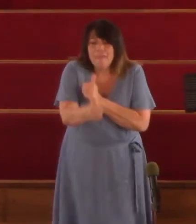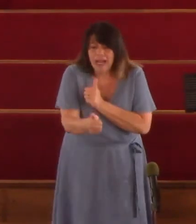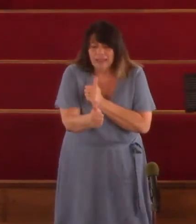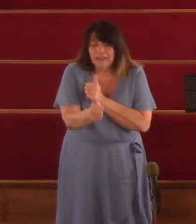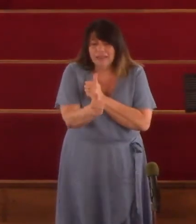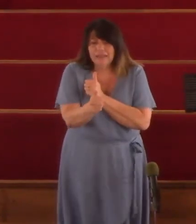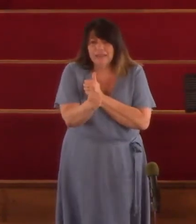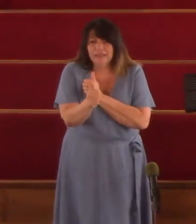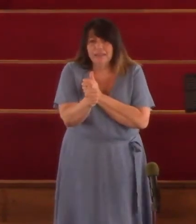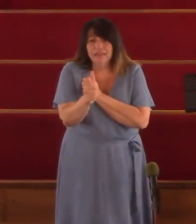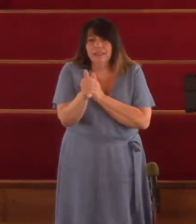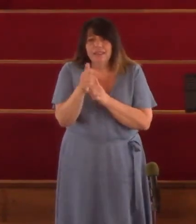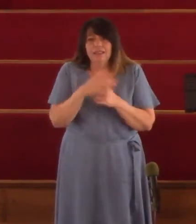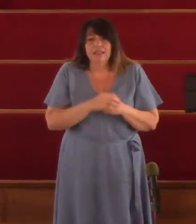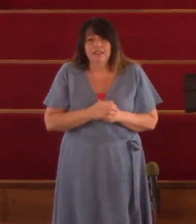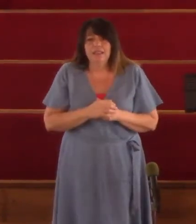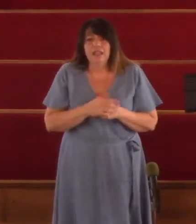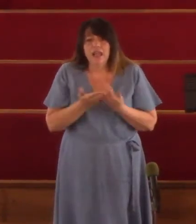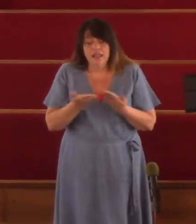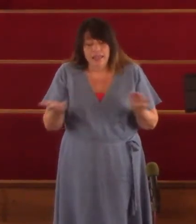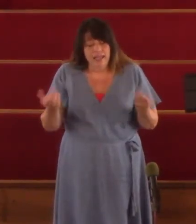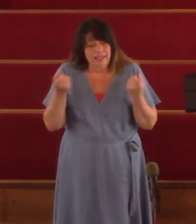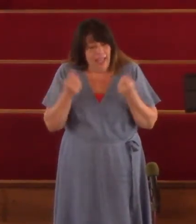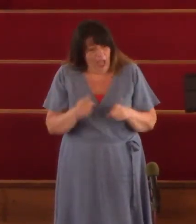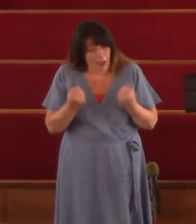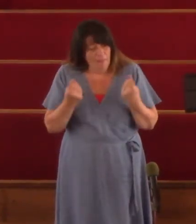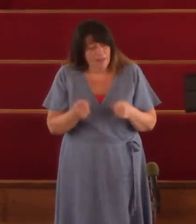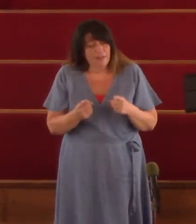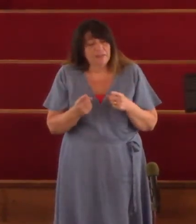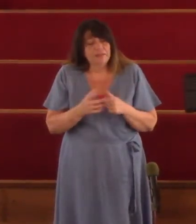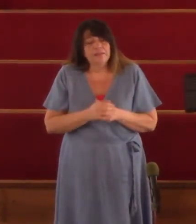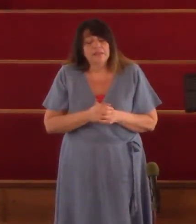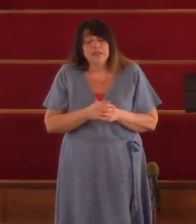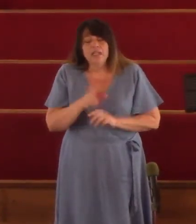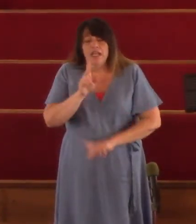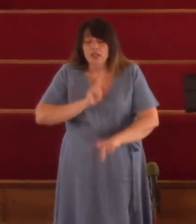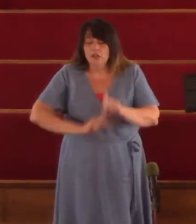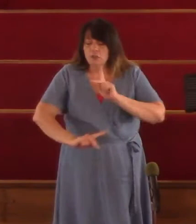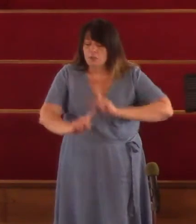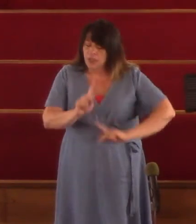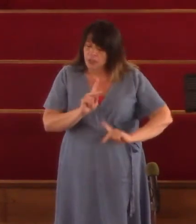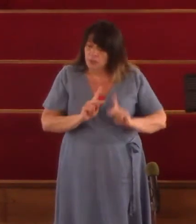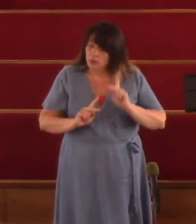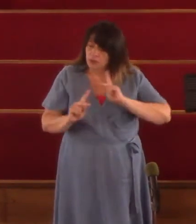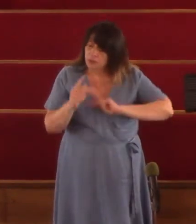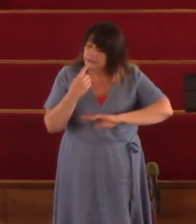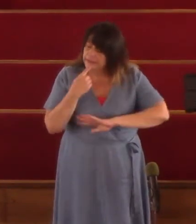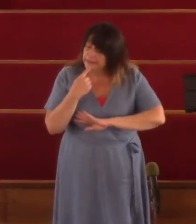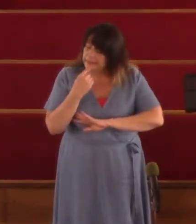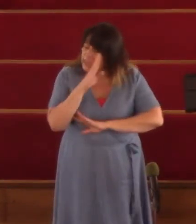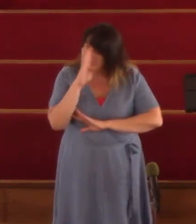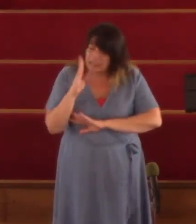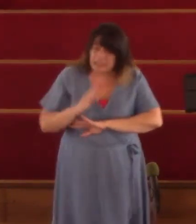my friends, things happened and people would say, "I've never seen it happen like